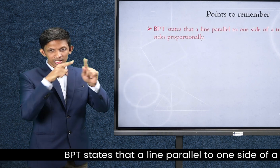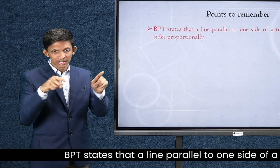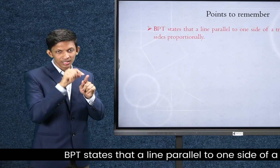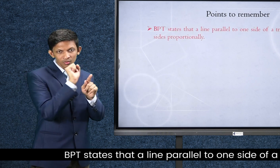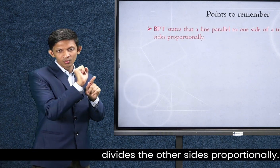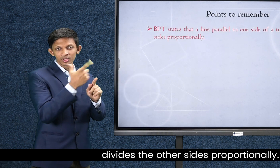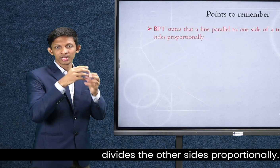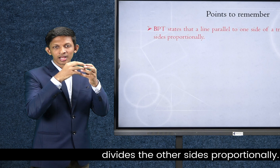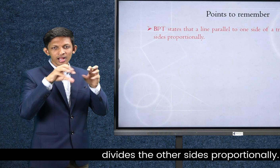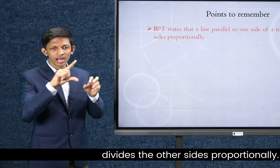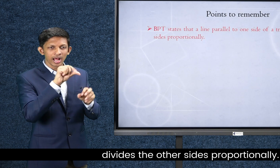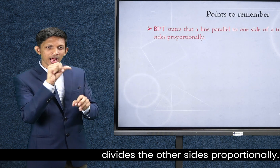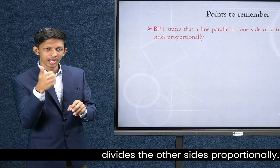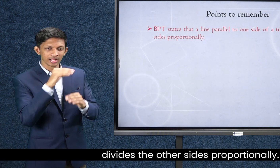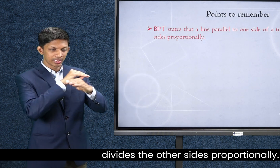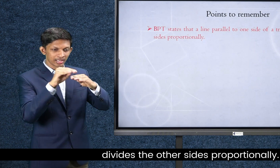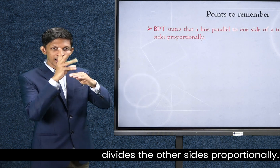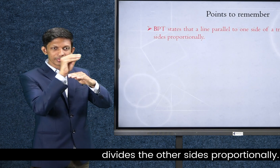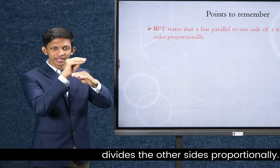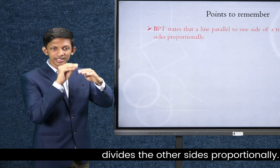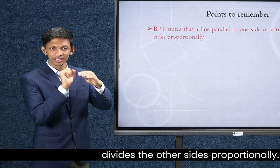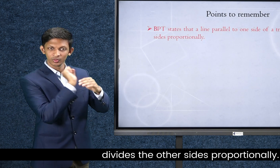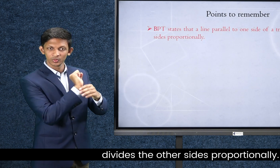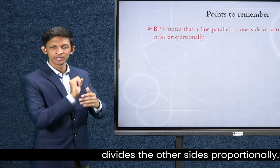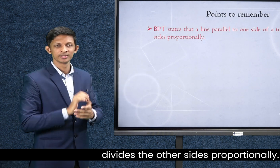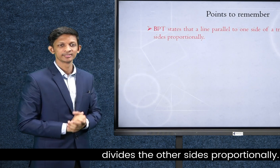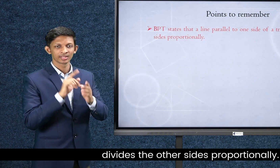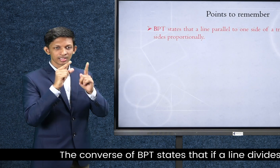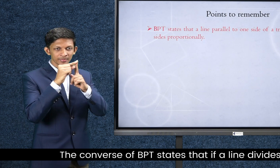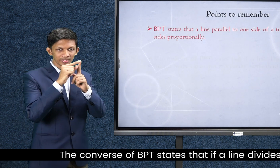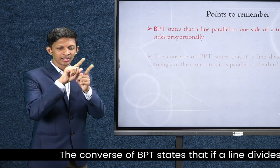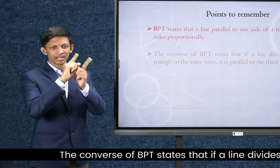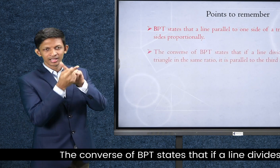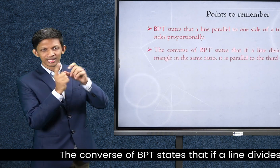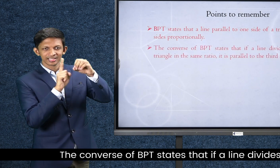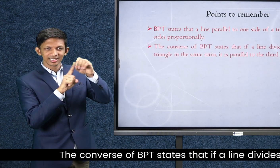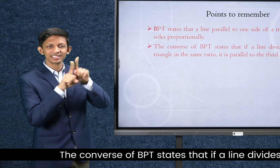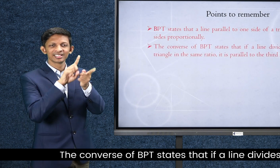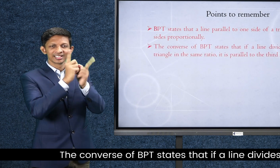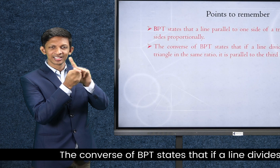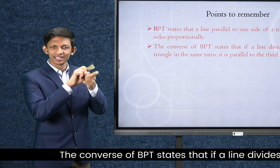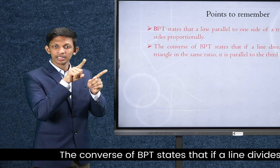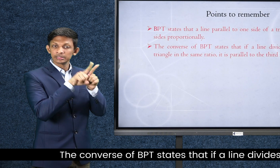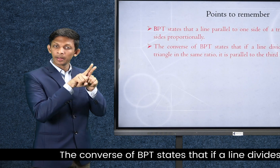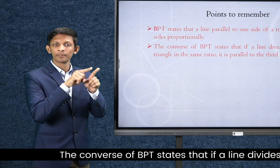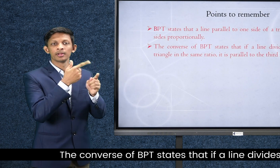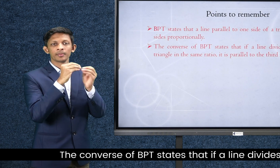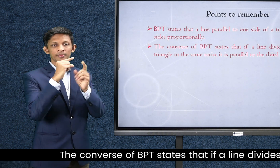triangle divides the other sides proportionally. The converse of Basic Proportionality Theorem states that if a